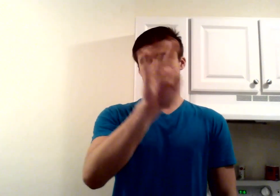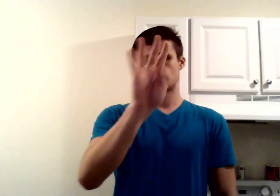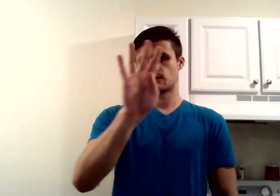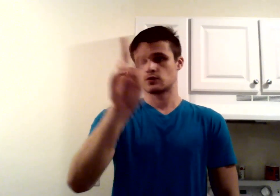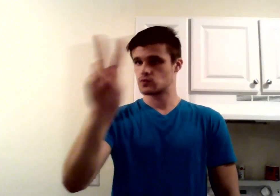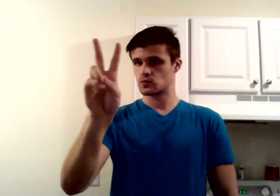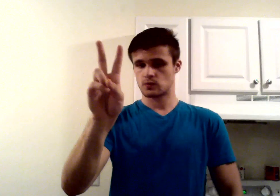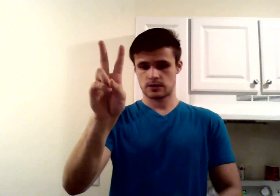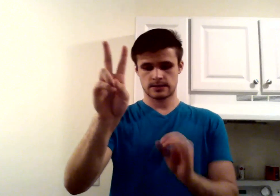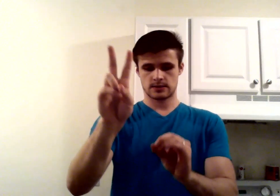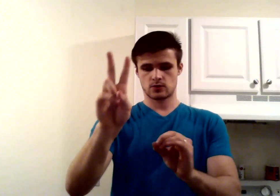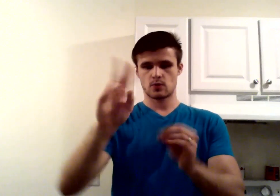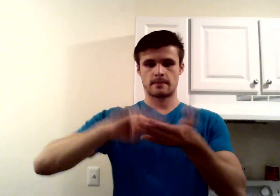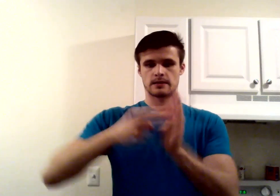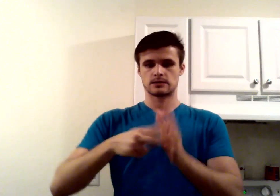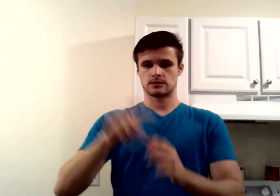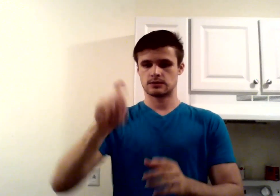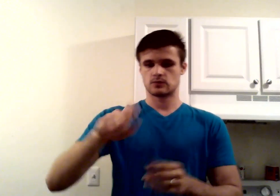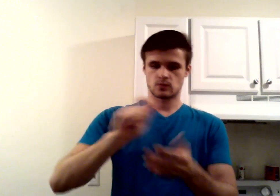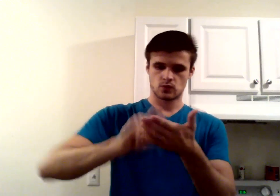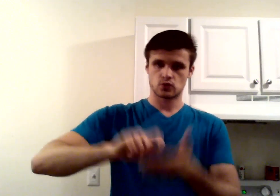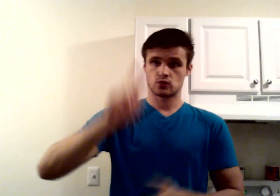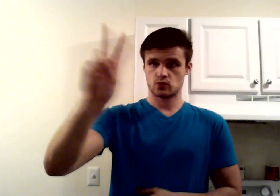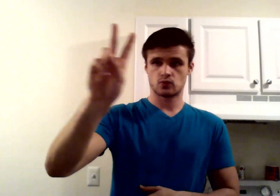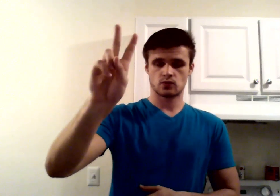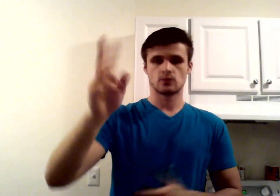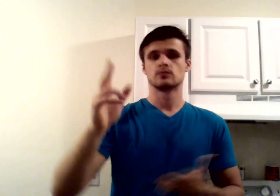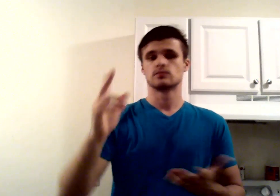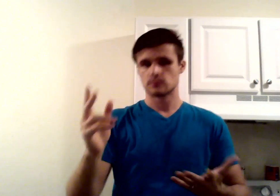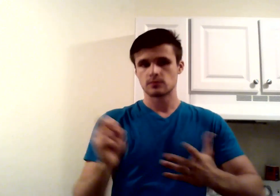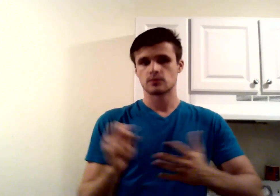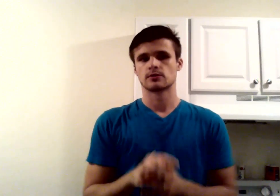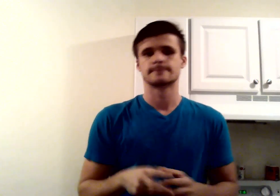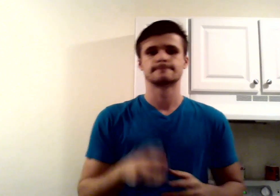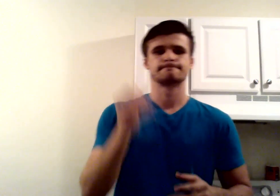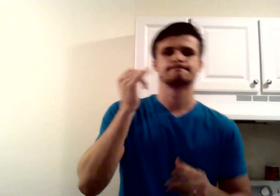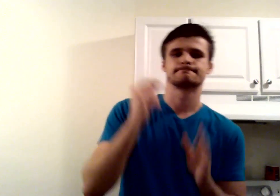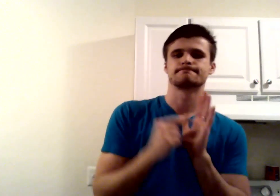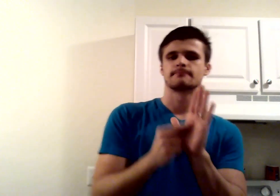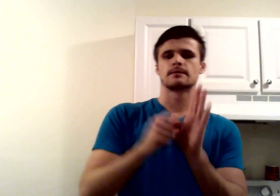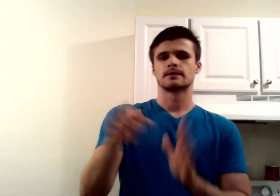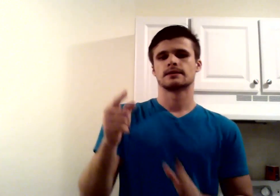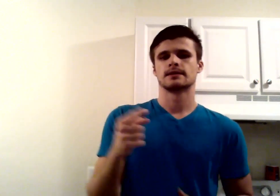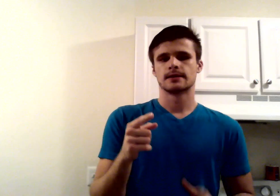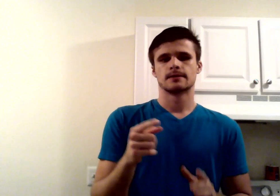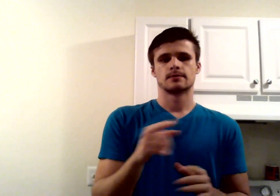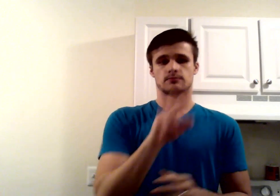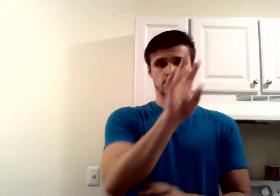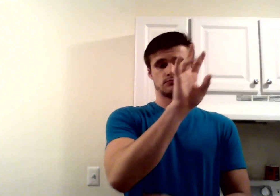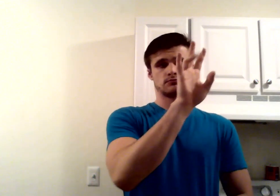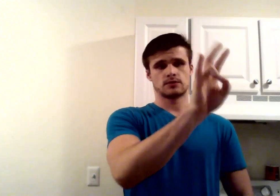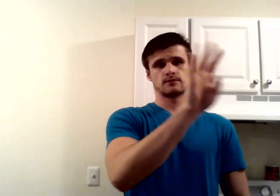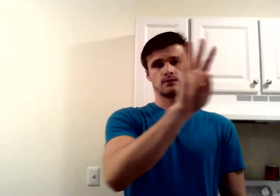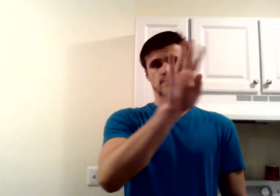spectators to pick any 4-digit number, any random number. For example, they say 8, 3, 4, and 3,